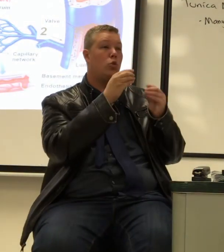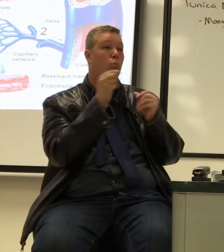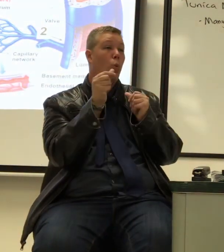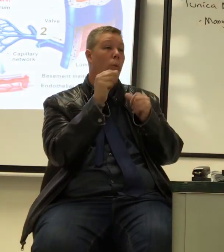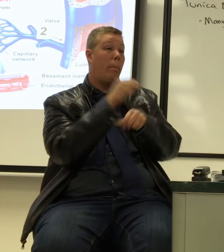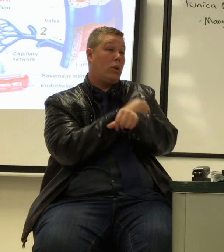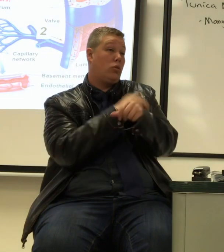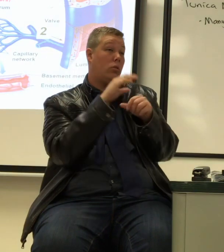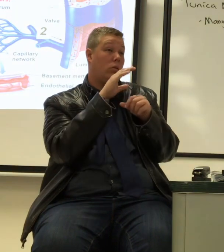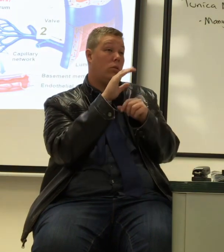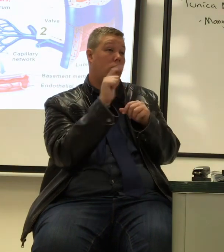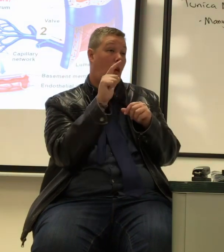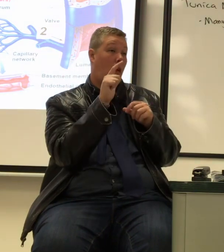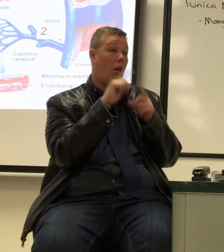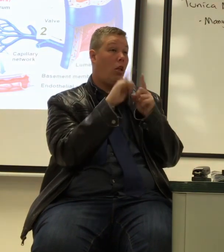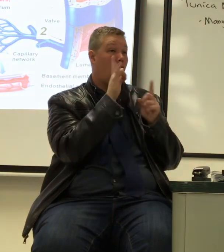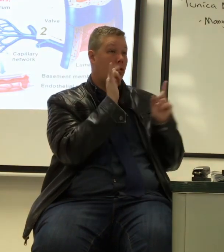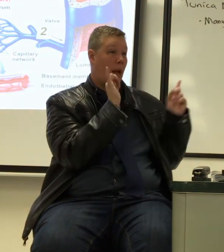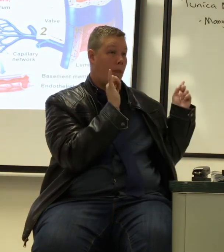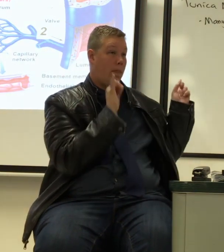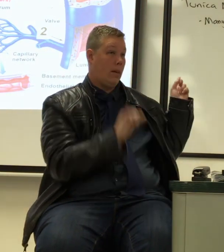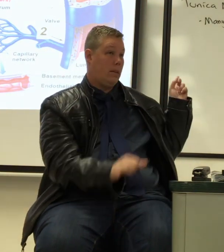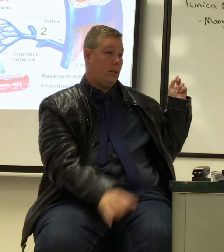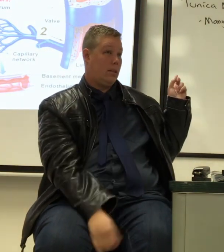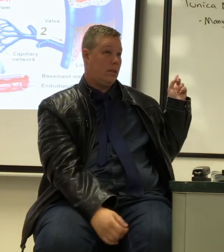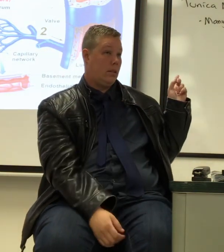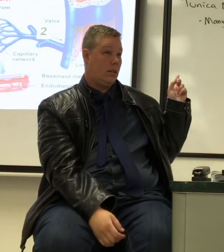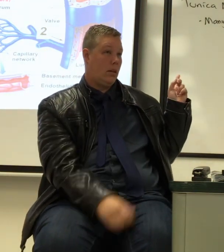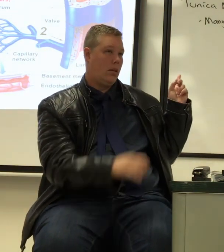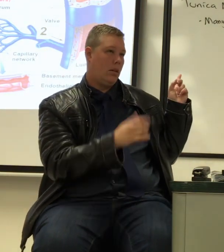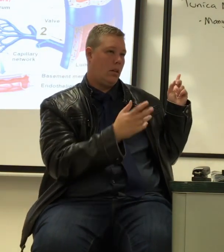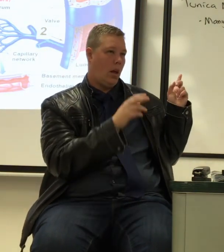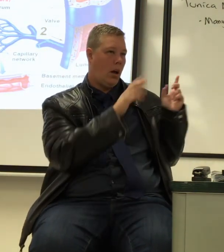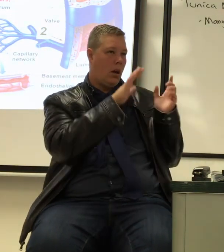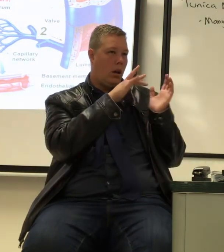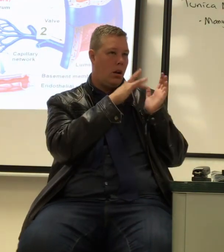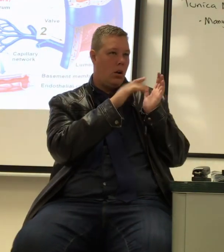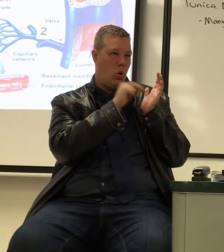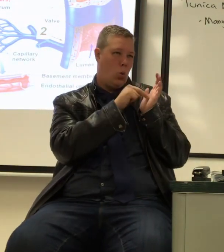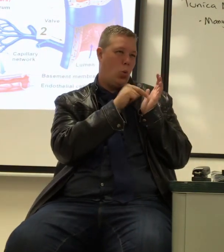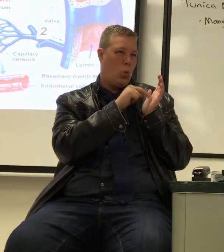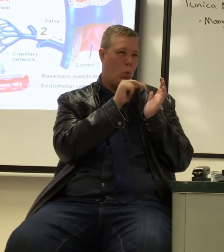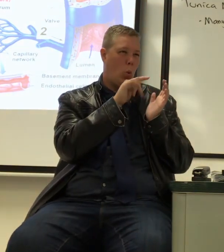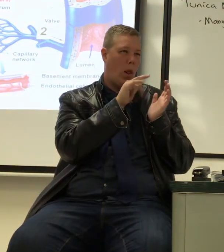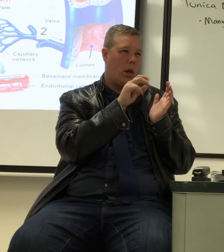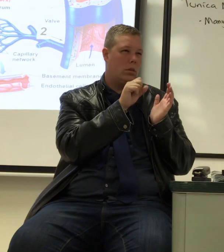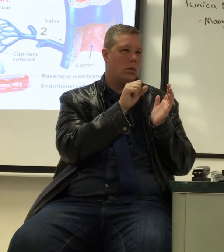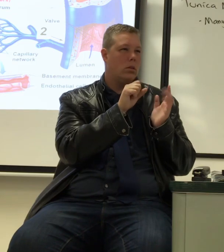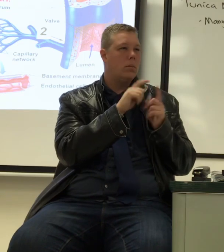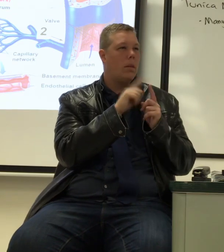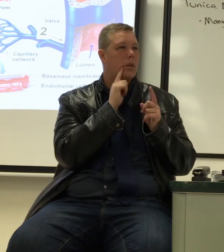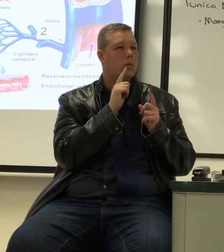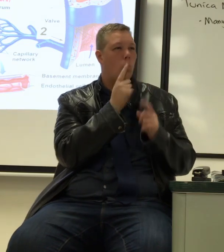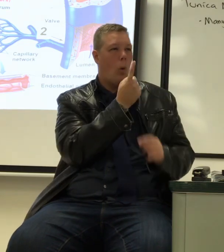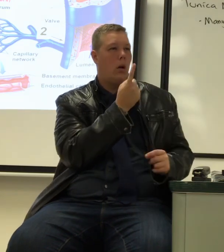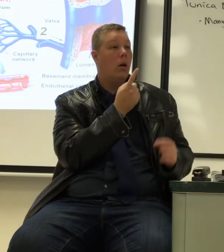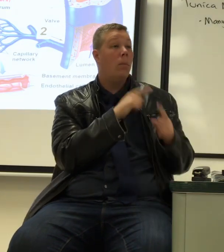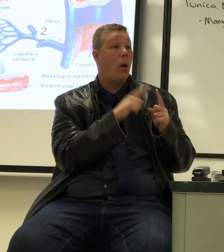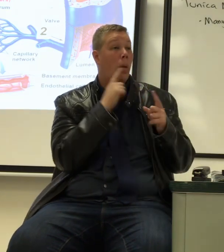with a cyclops eyeball. Well, that's the nucleus. Solitary nuke right in the middle. When it